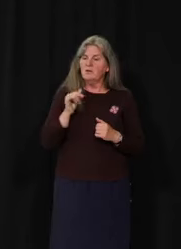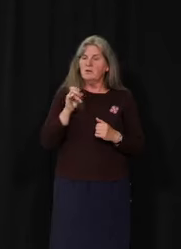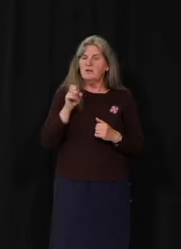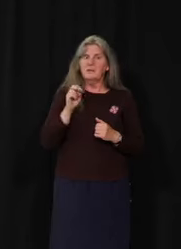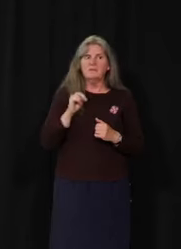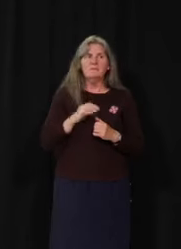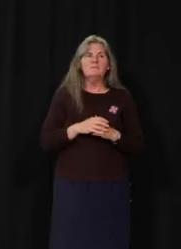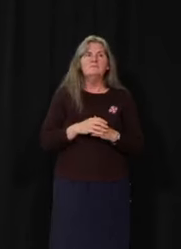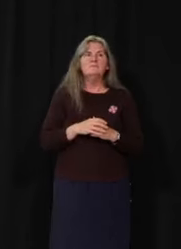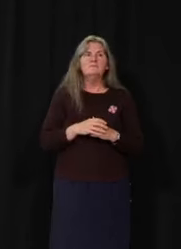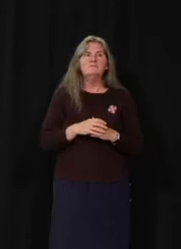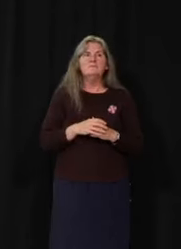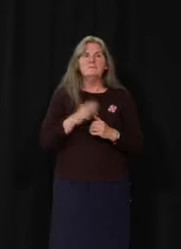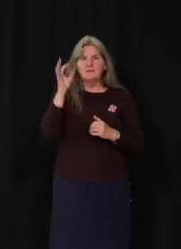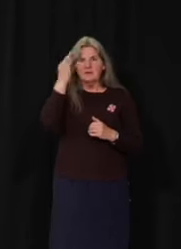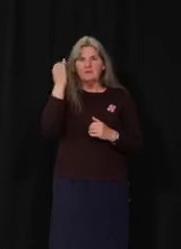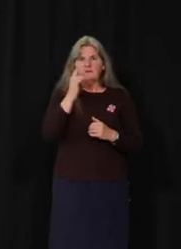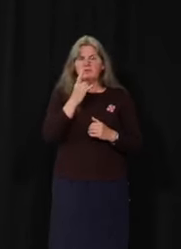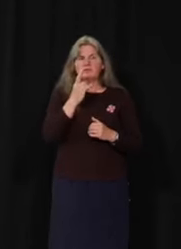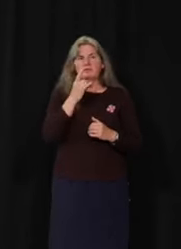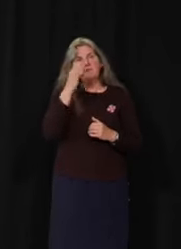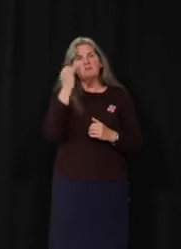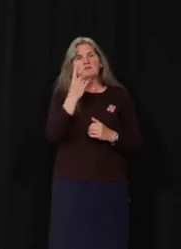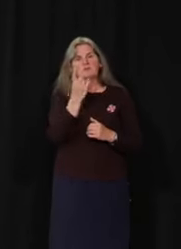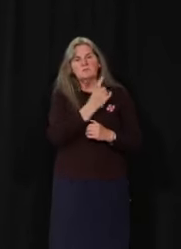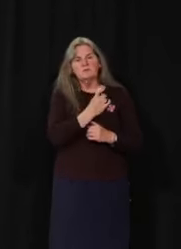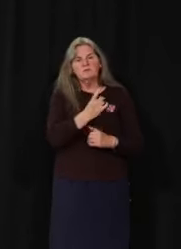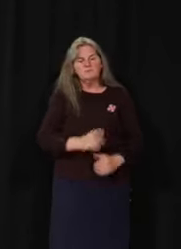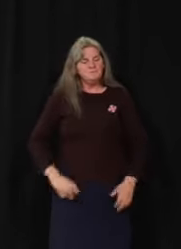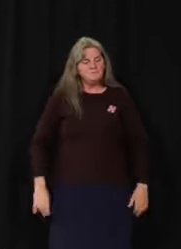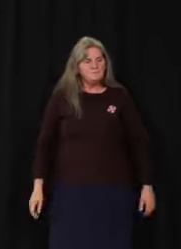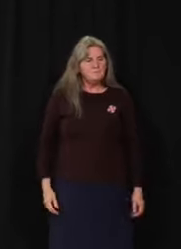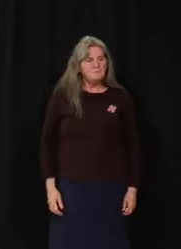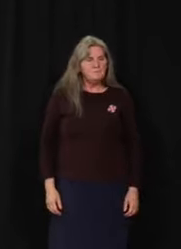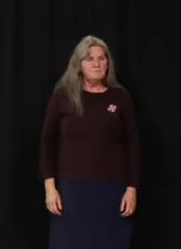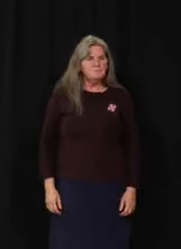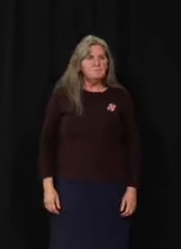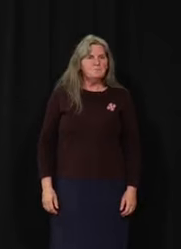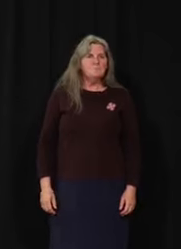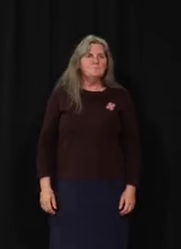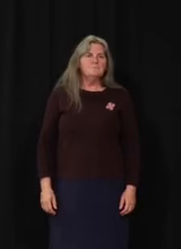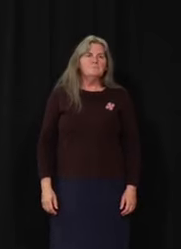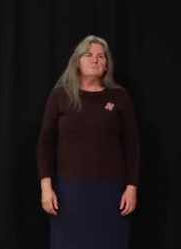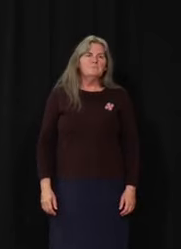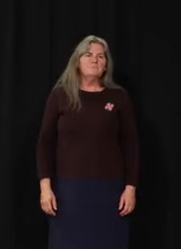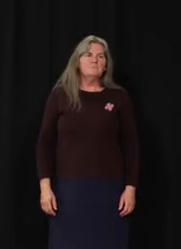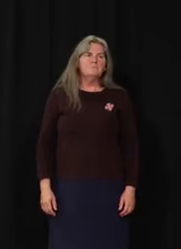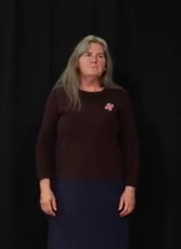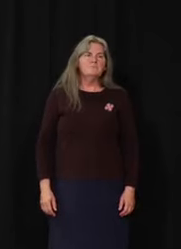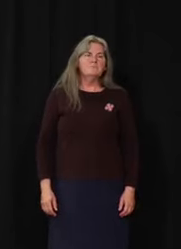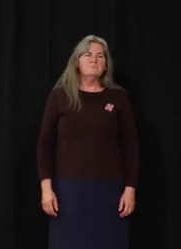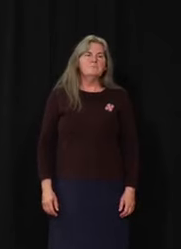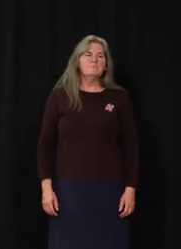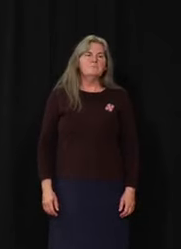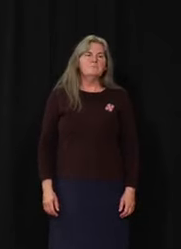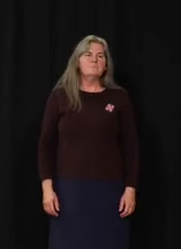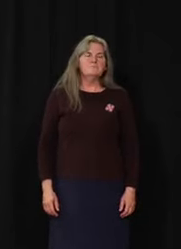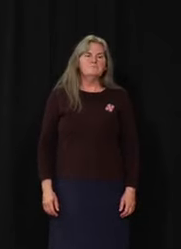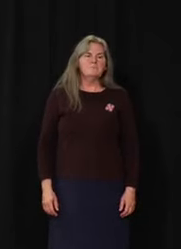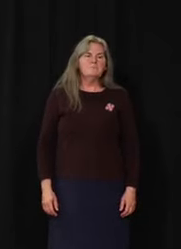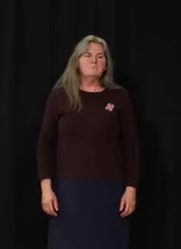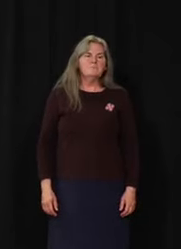Oui, pour le docteur Hanley, c'est possible de m'expliquer en français, donc, quelles seront les règles pour les résidents